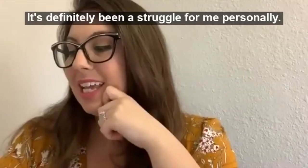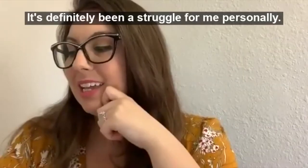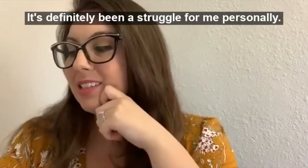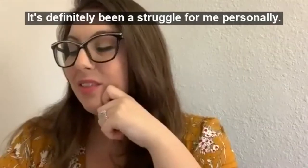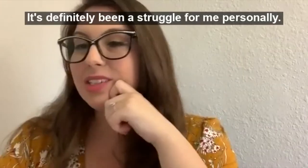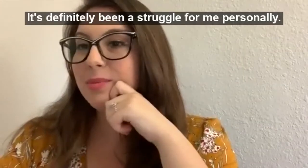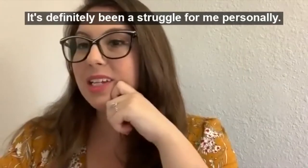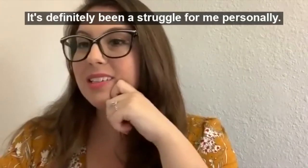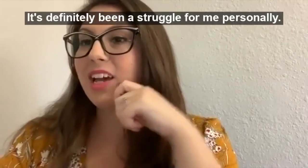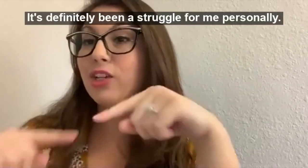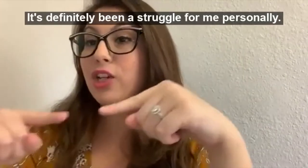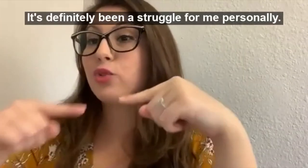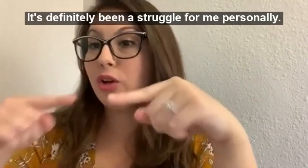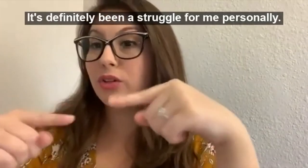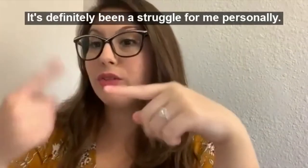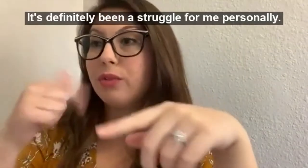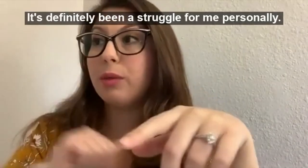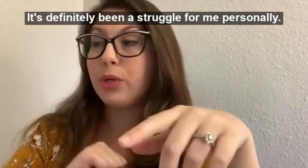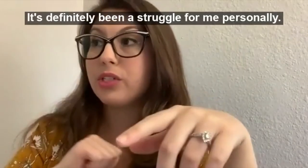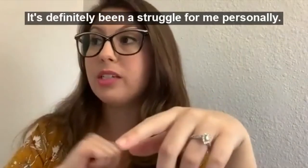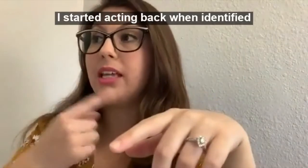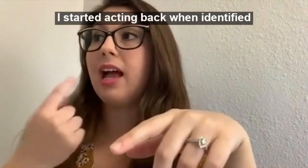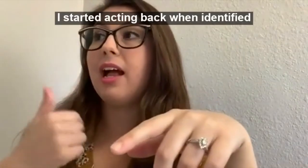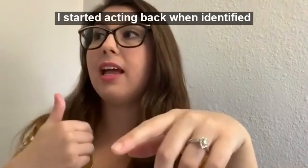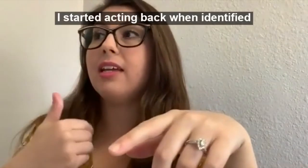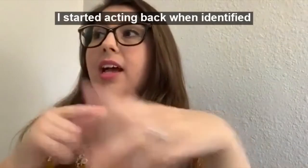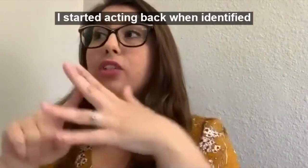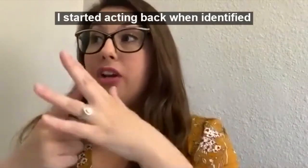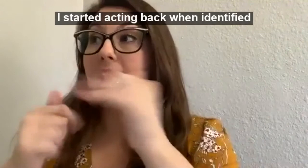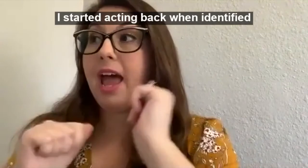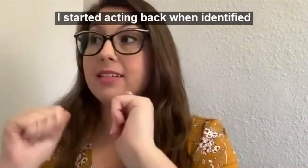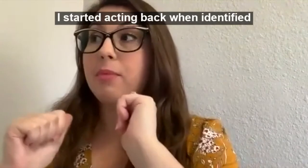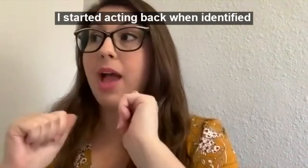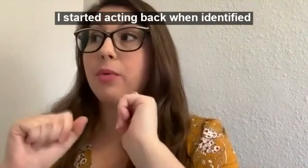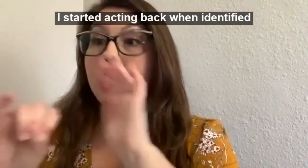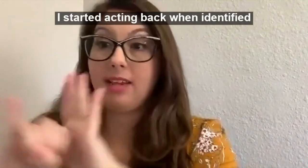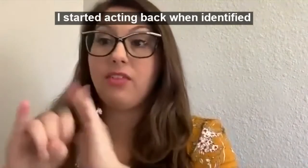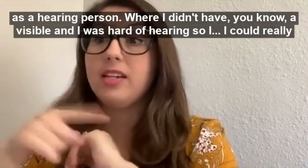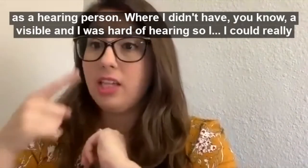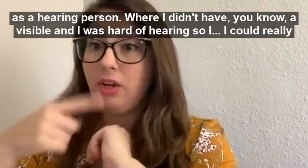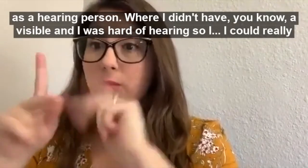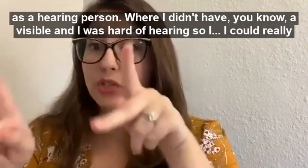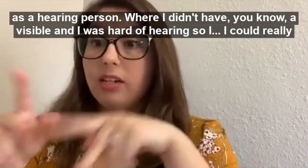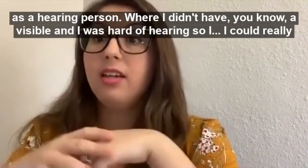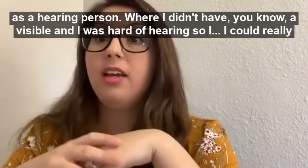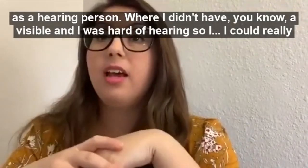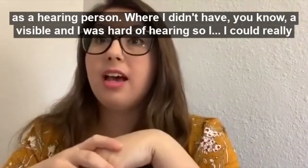It's definitely been a struggle for me personally. I started acting back when I identified as a hearing person,